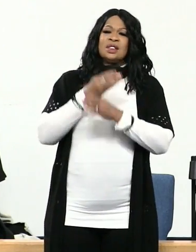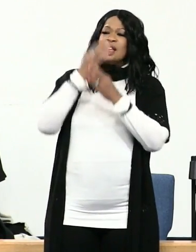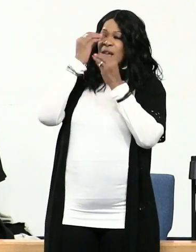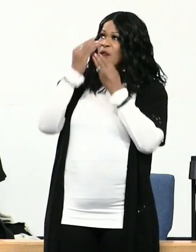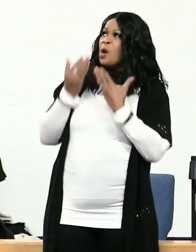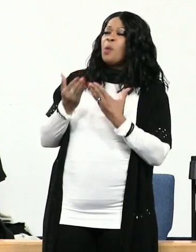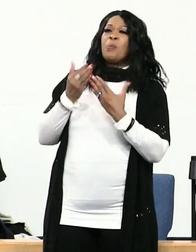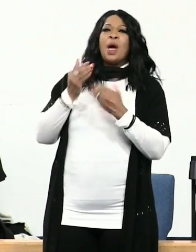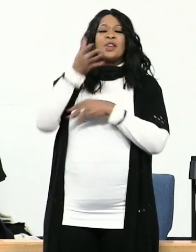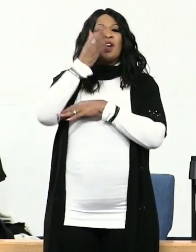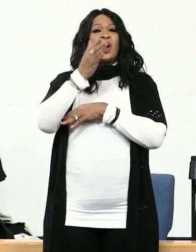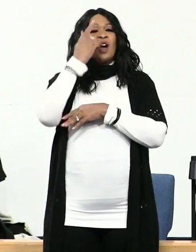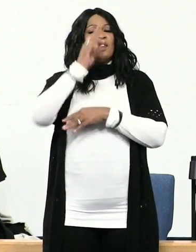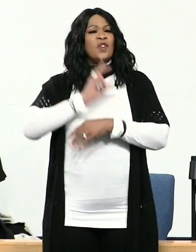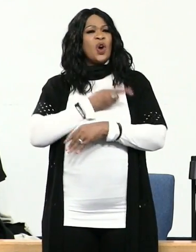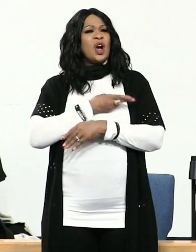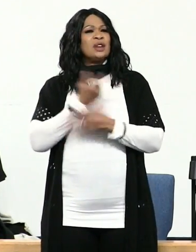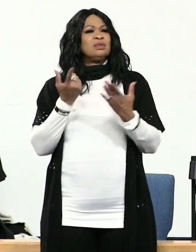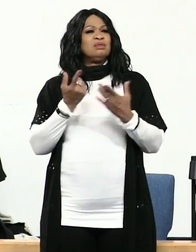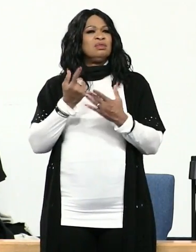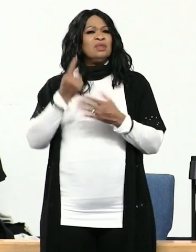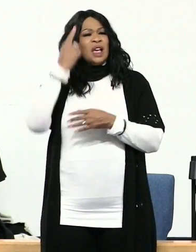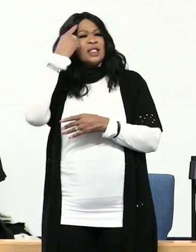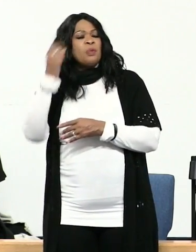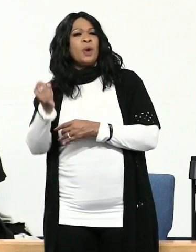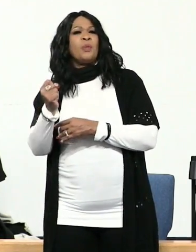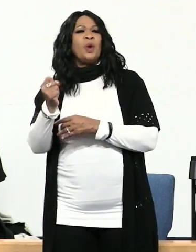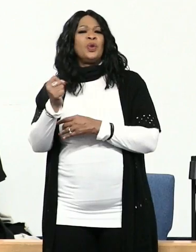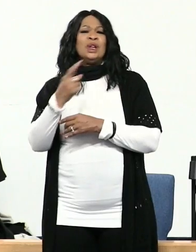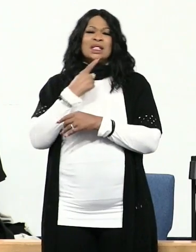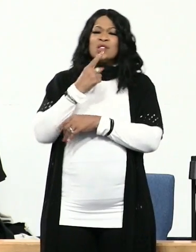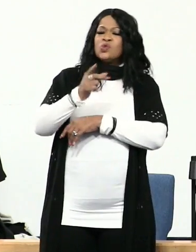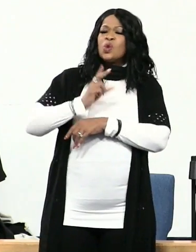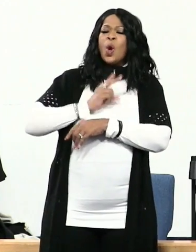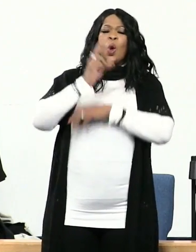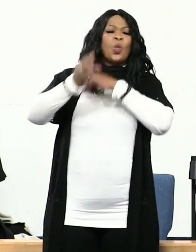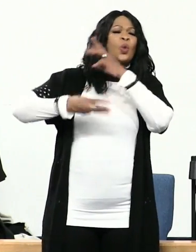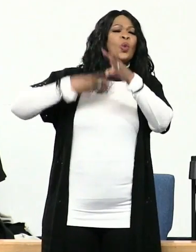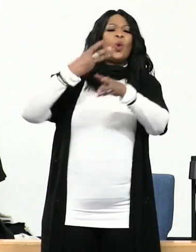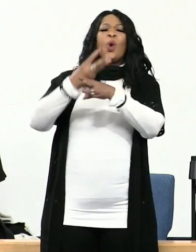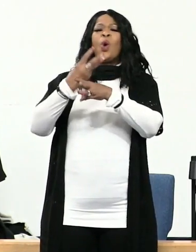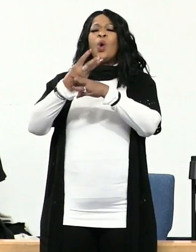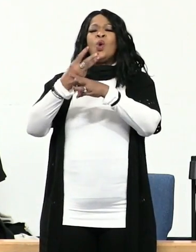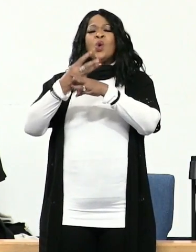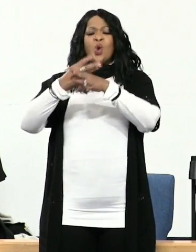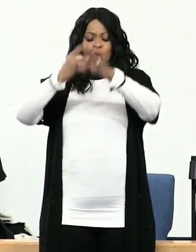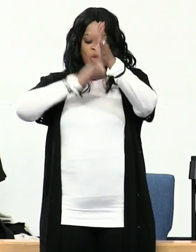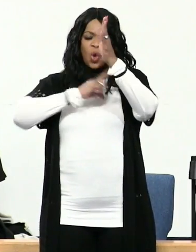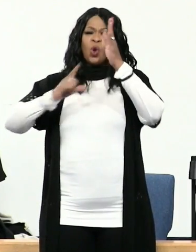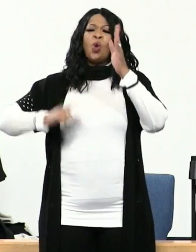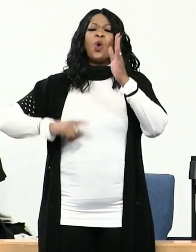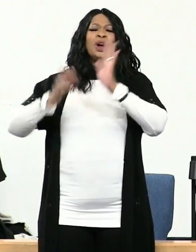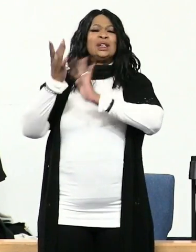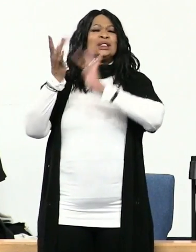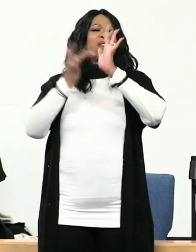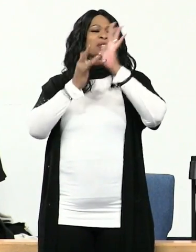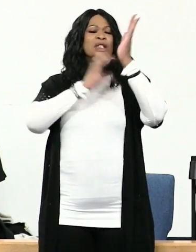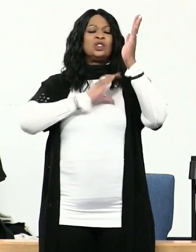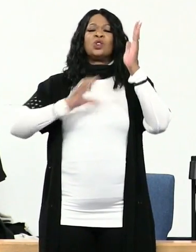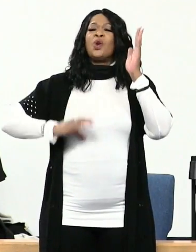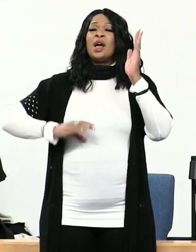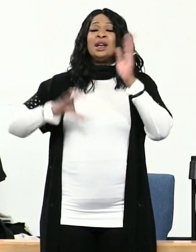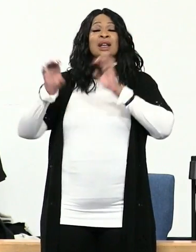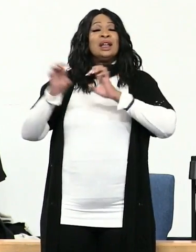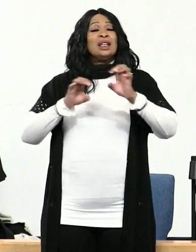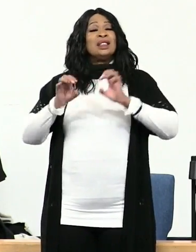us. It's a memorial to tell the world that the Lord Jesus Christ did